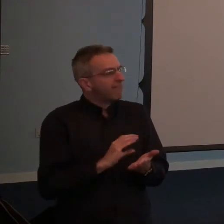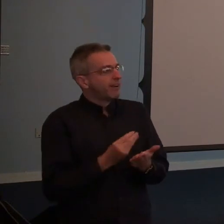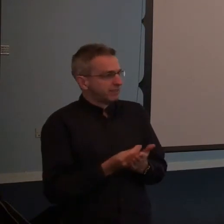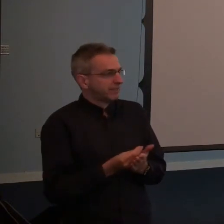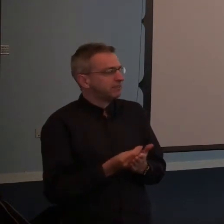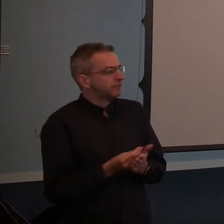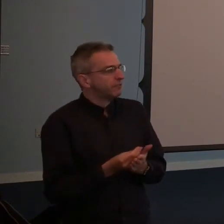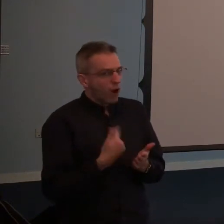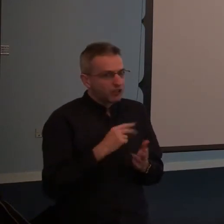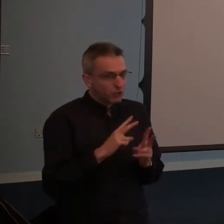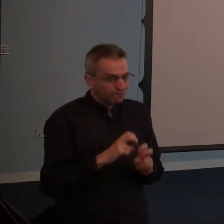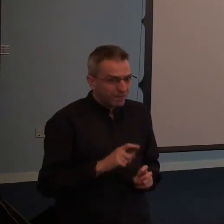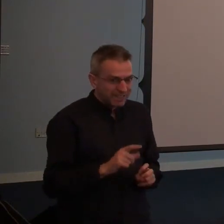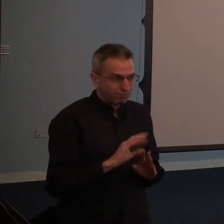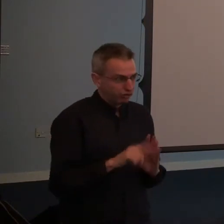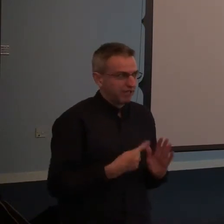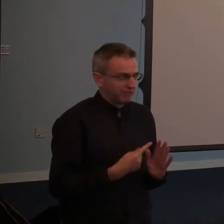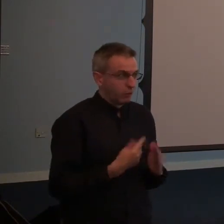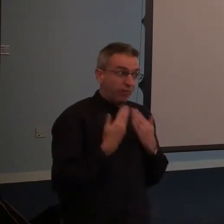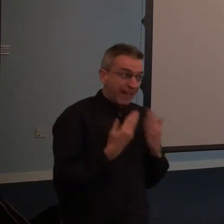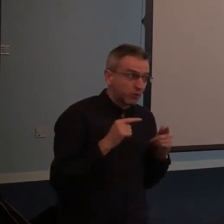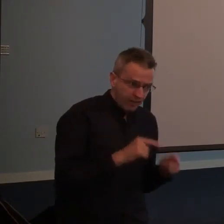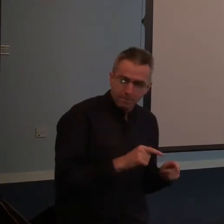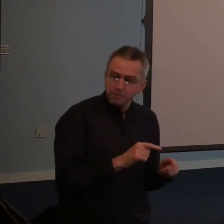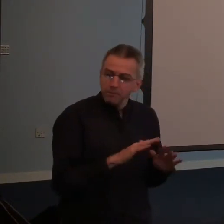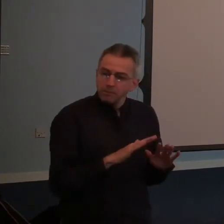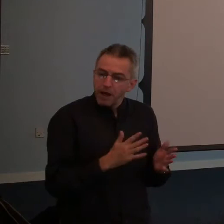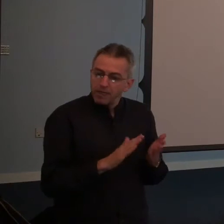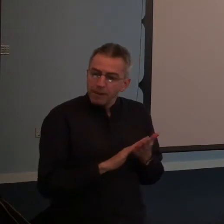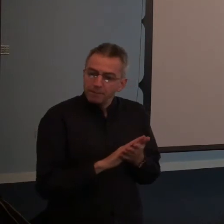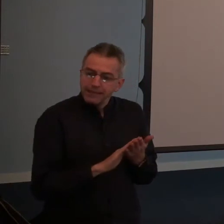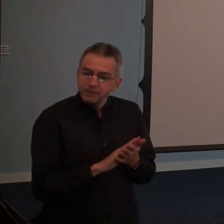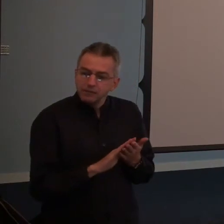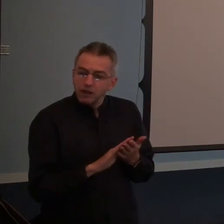thank them. But the Leverhulme Trust, they funded this project. So really a big thank you to them.